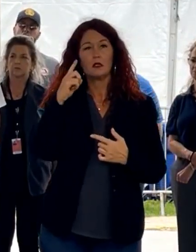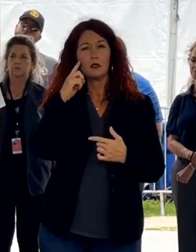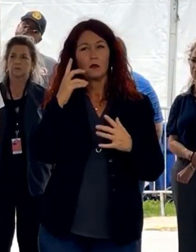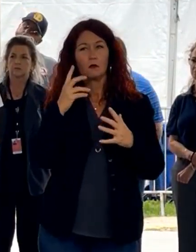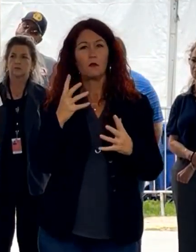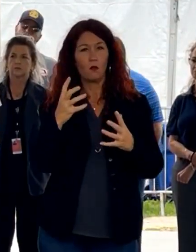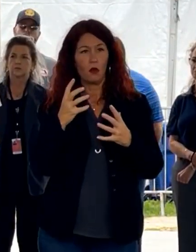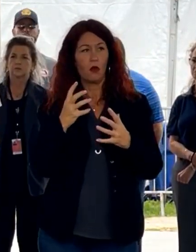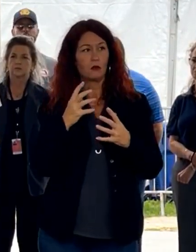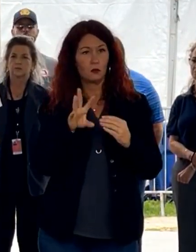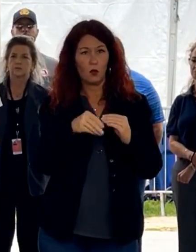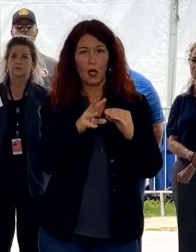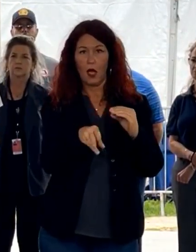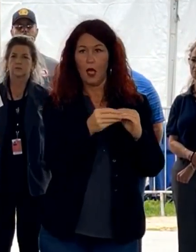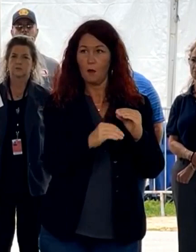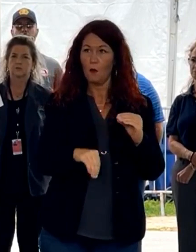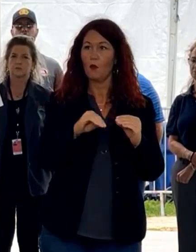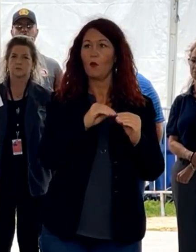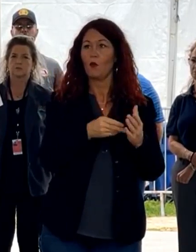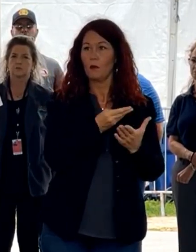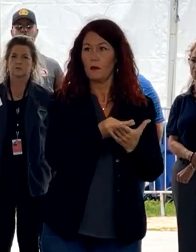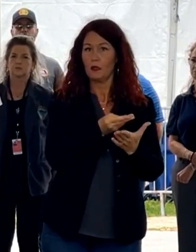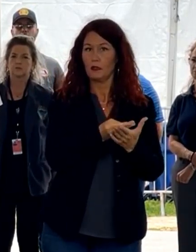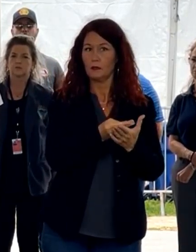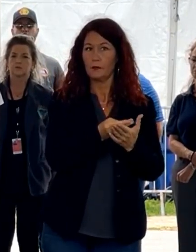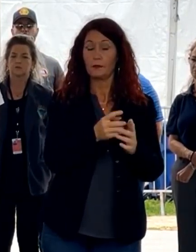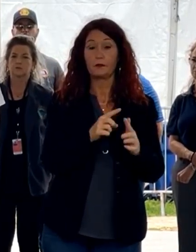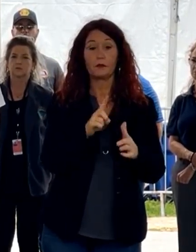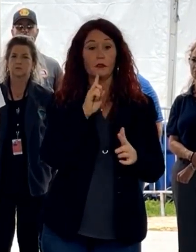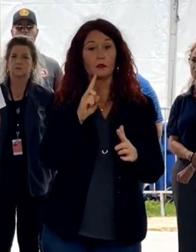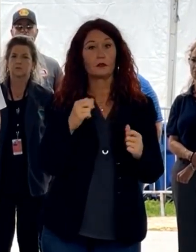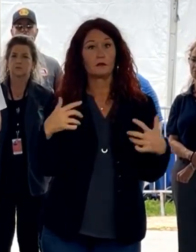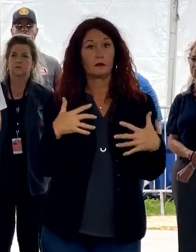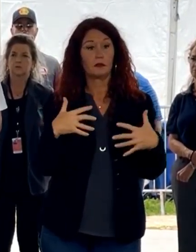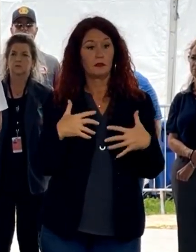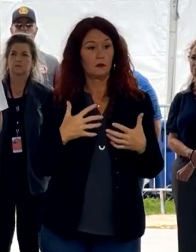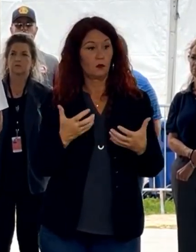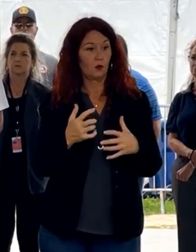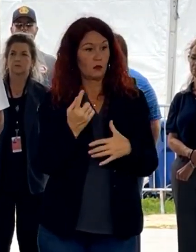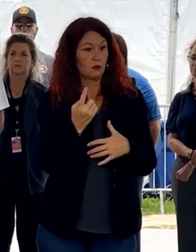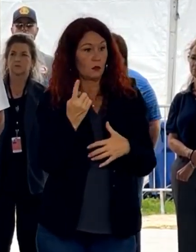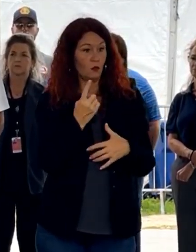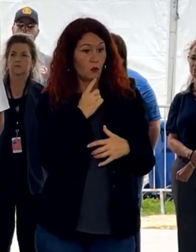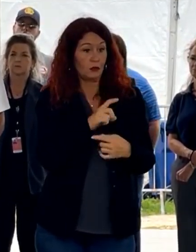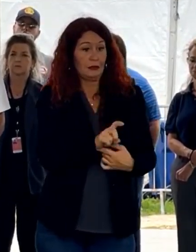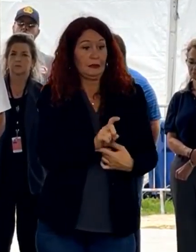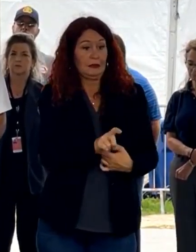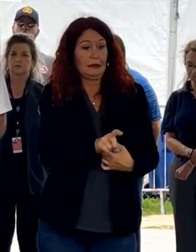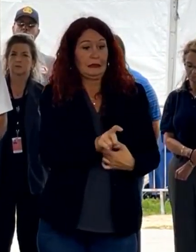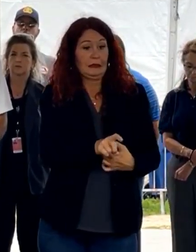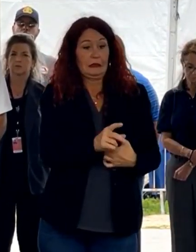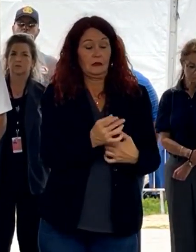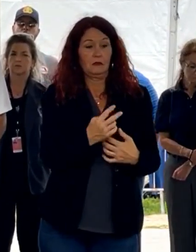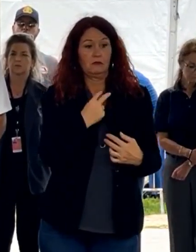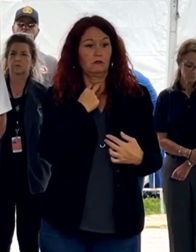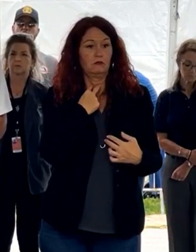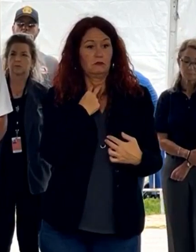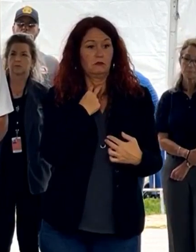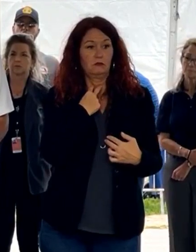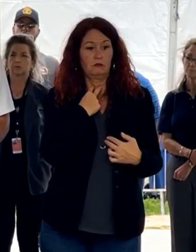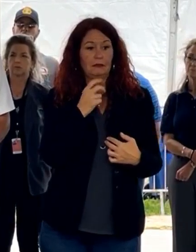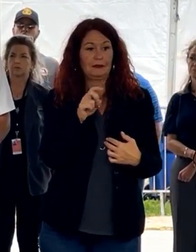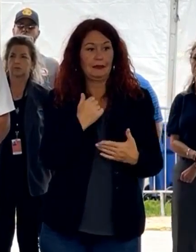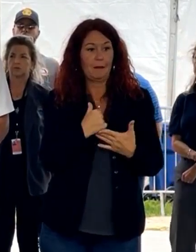project. His concern is that nobody fall through the cracks with respect to funding. So there are